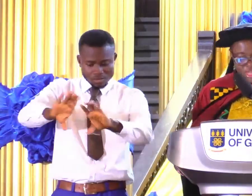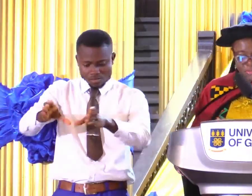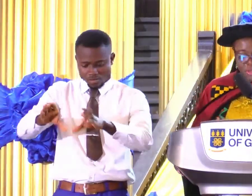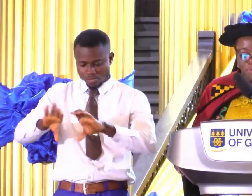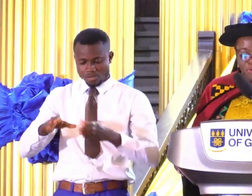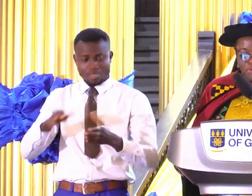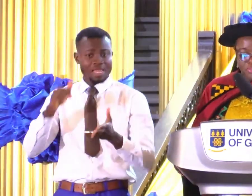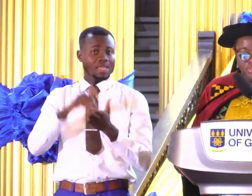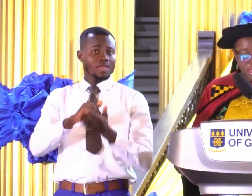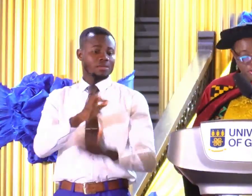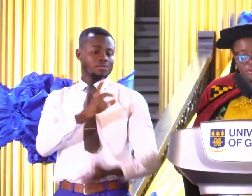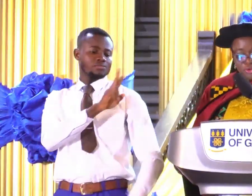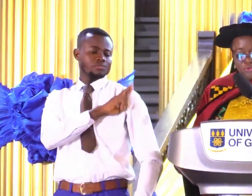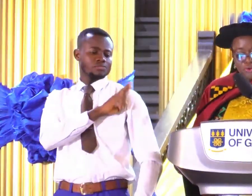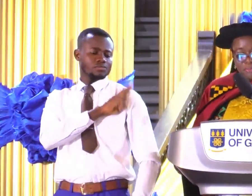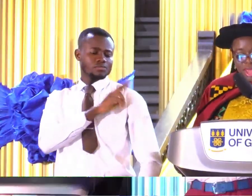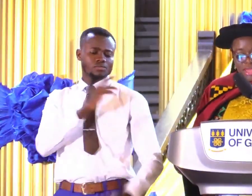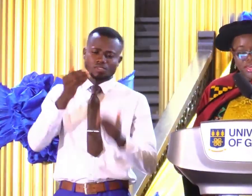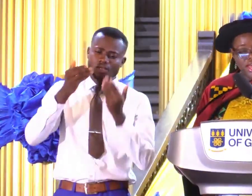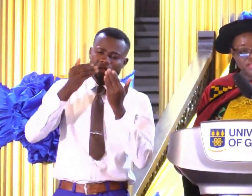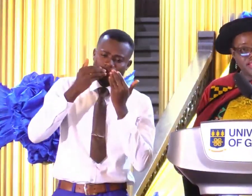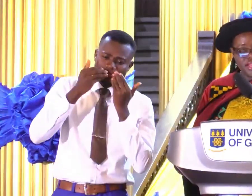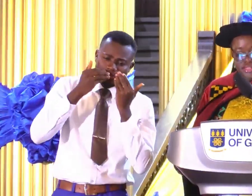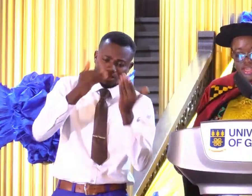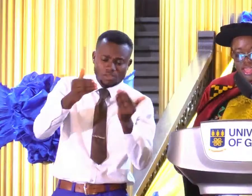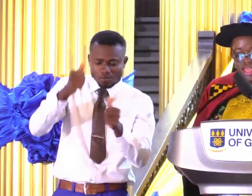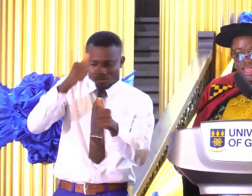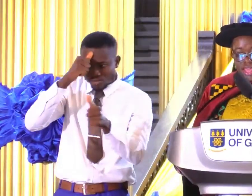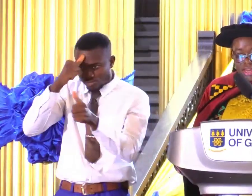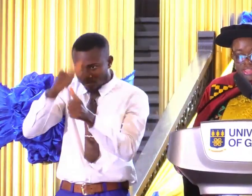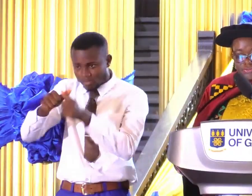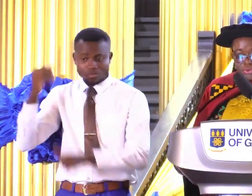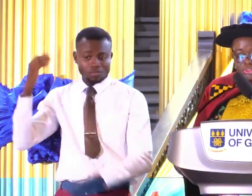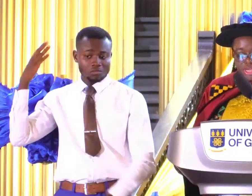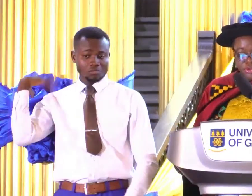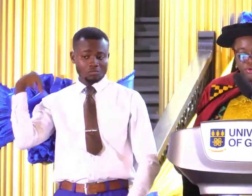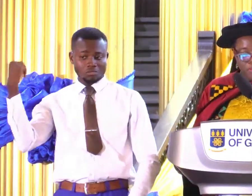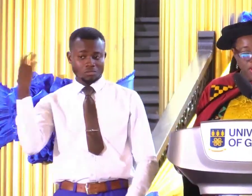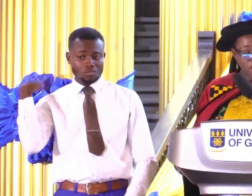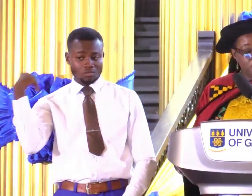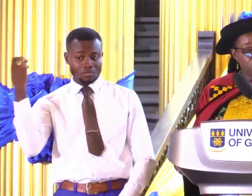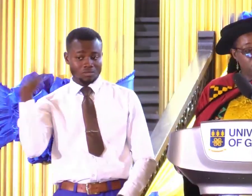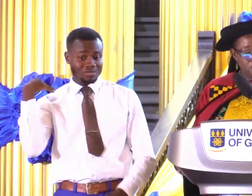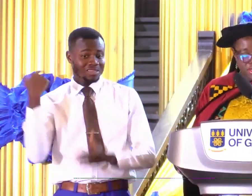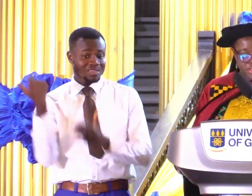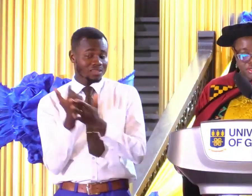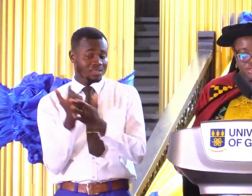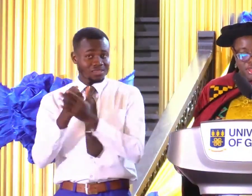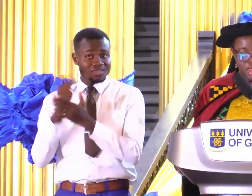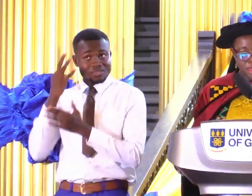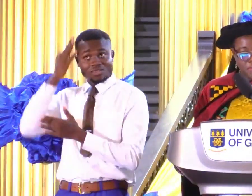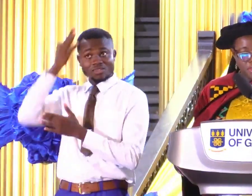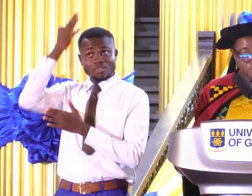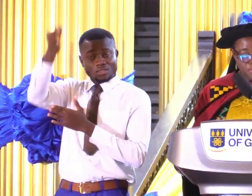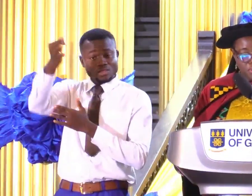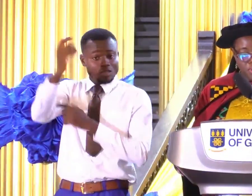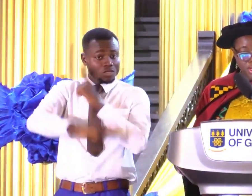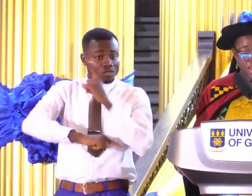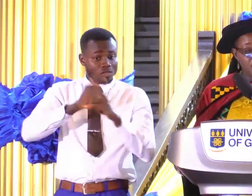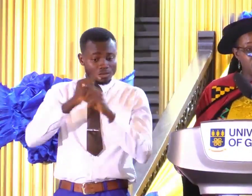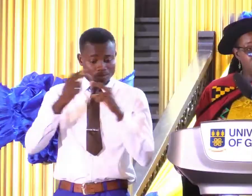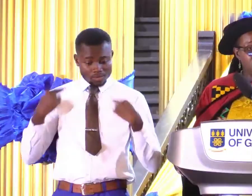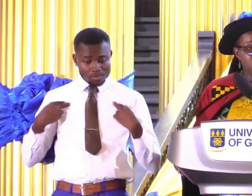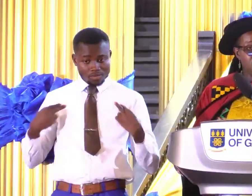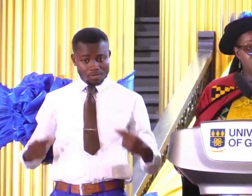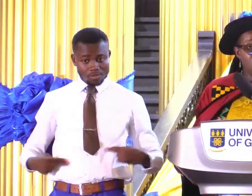Professor Appiah-Opong, thank you for reminding us that Ghana's future in global health innovation may very well